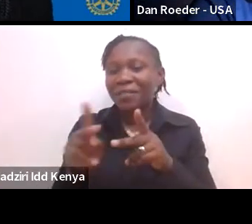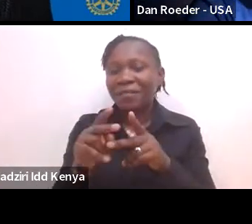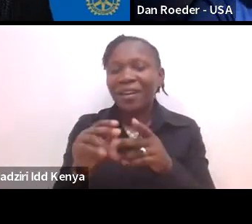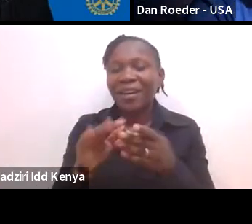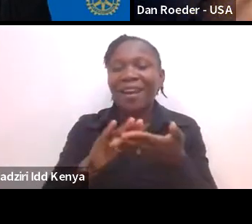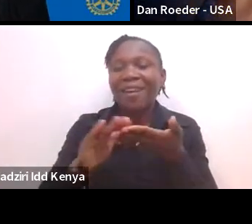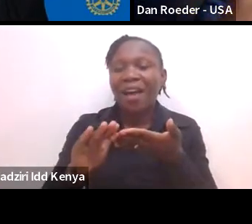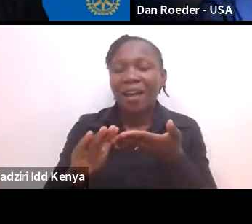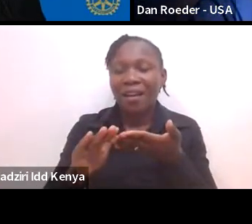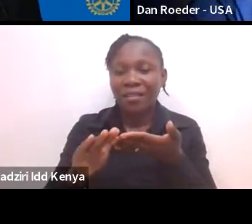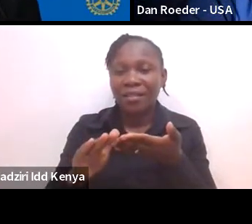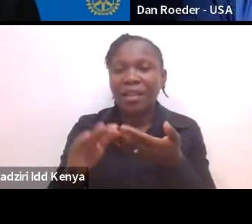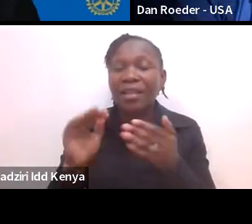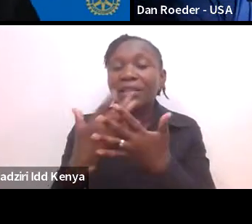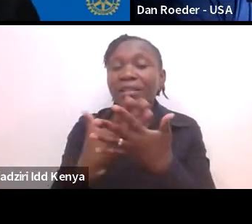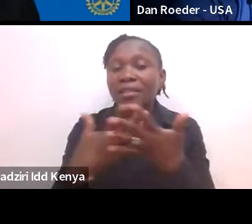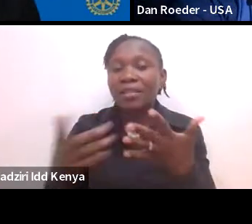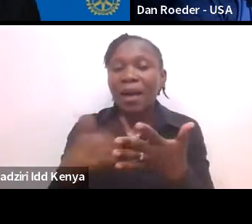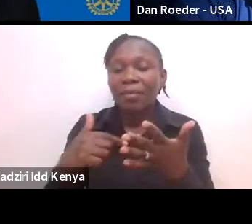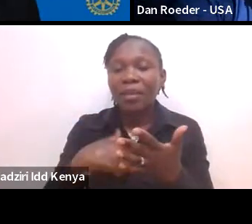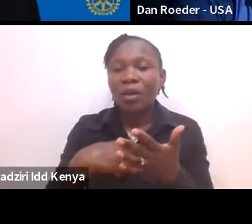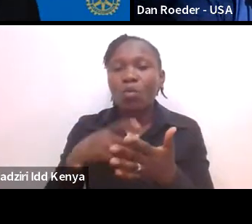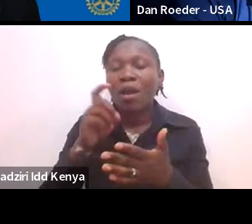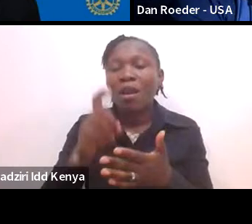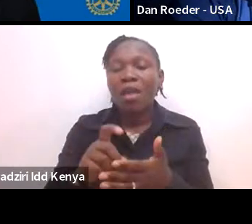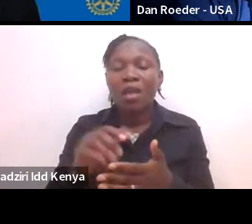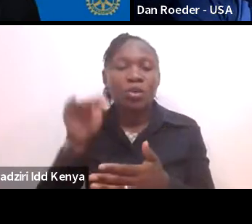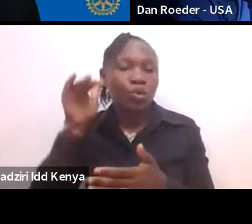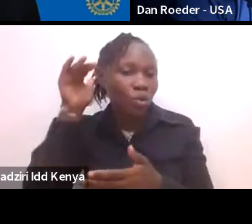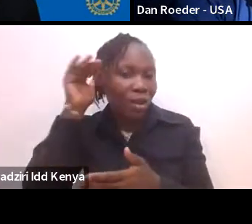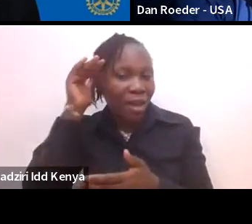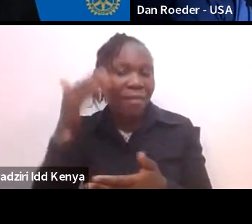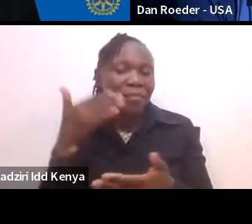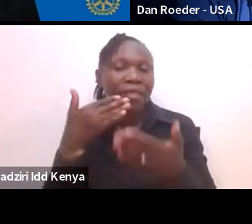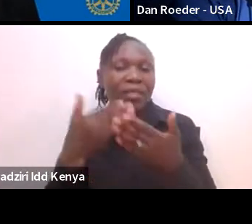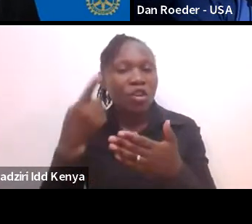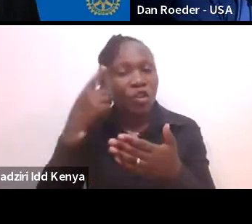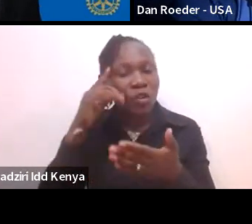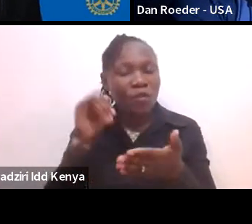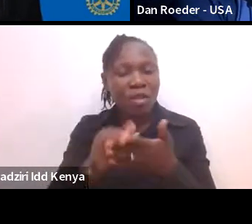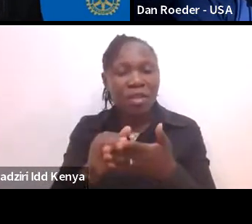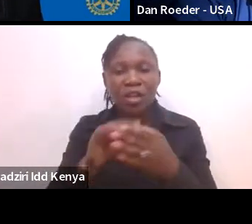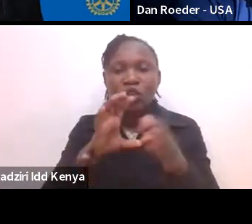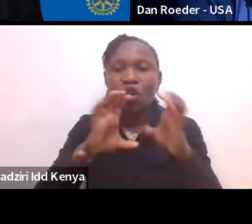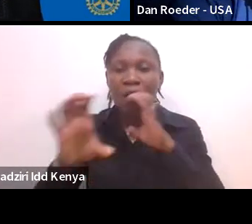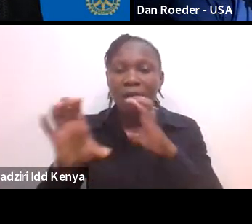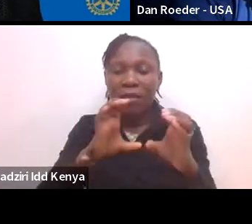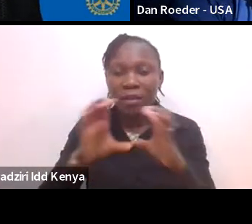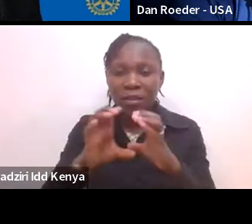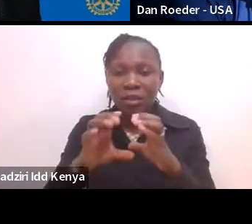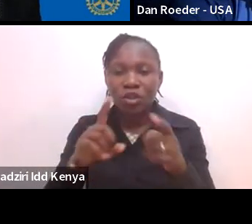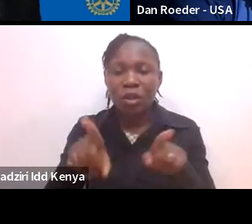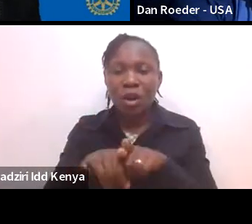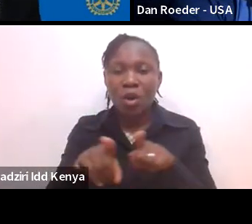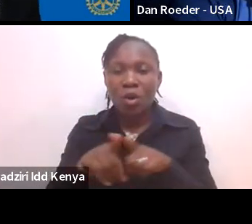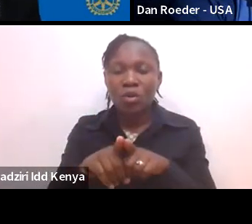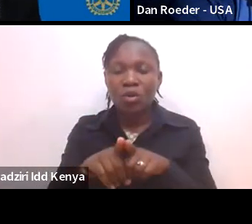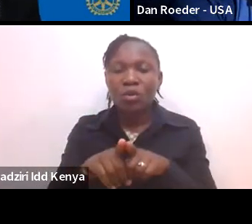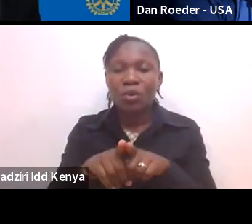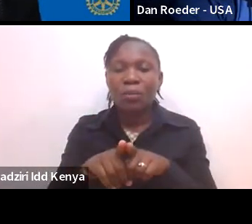that we needed to hear. And thank you so much for having that conversation and taking it to that